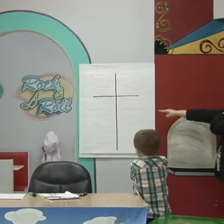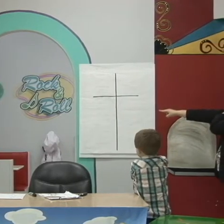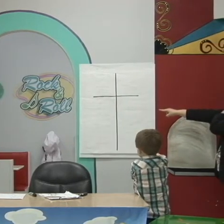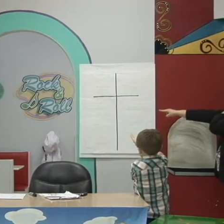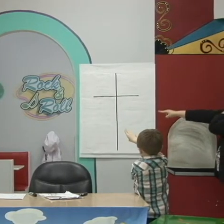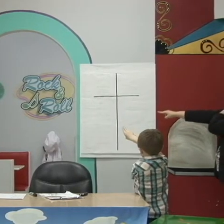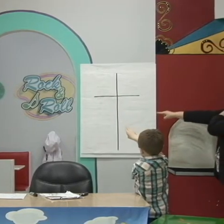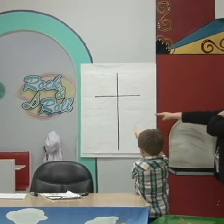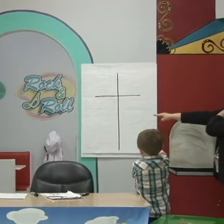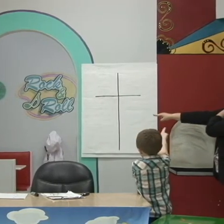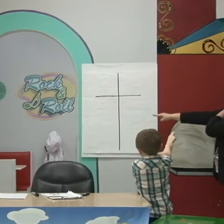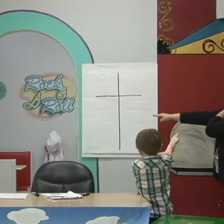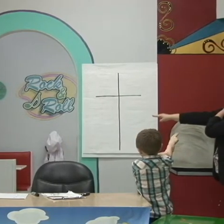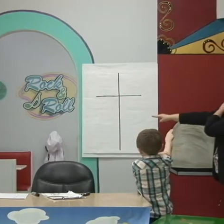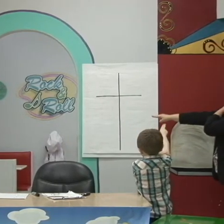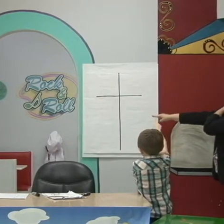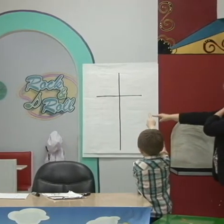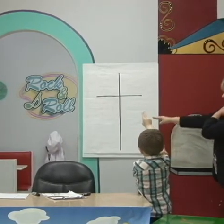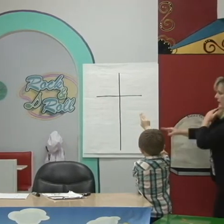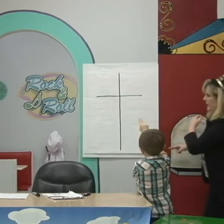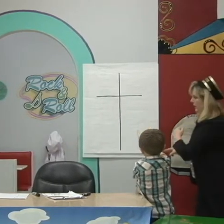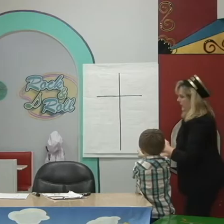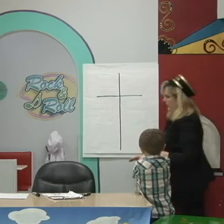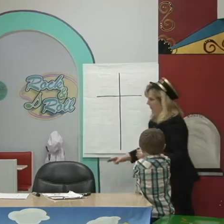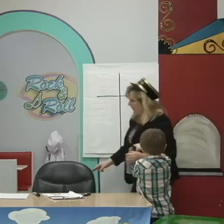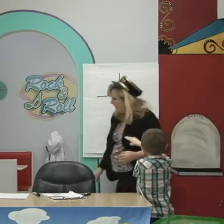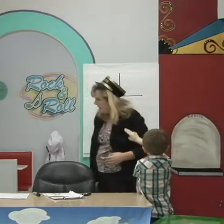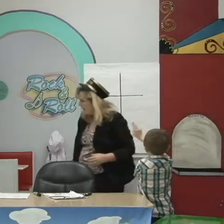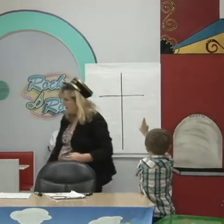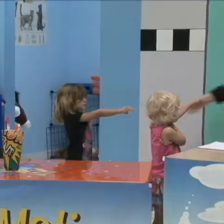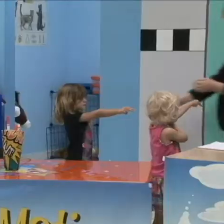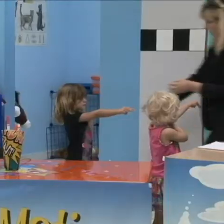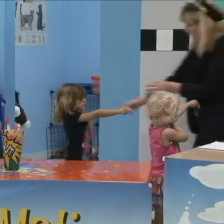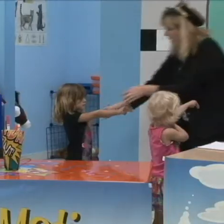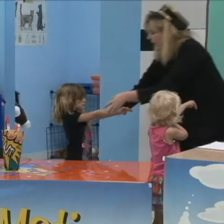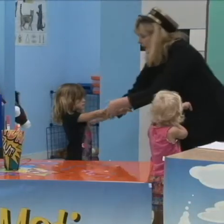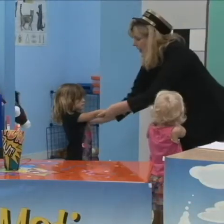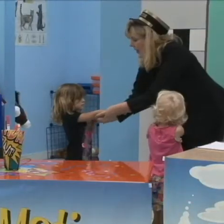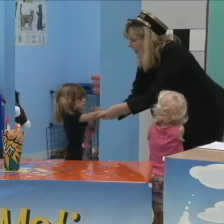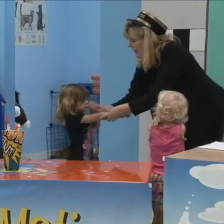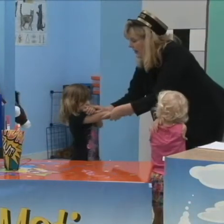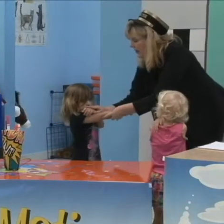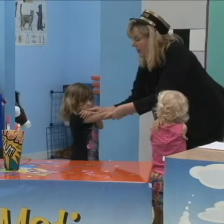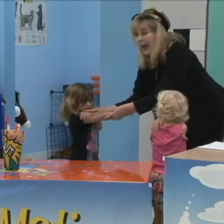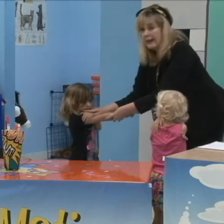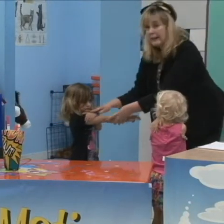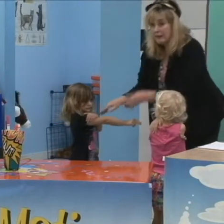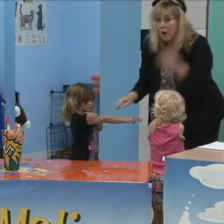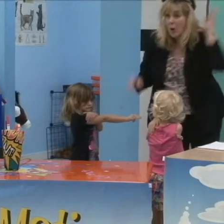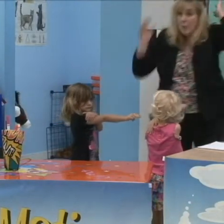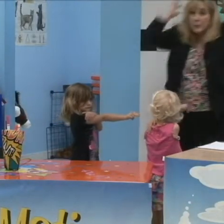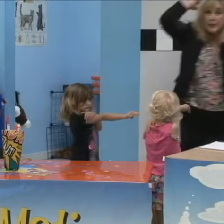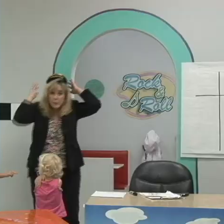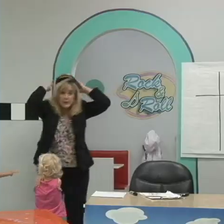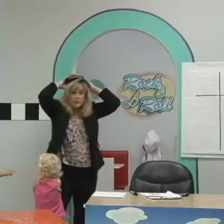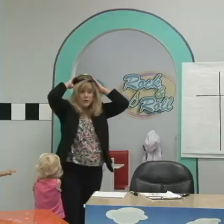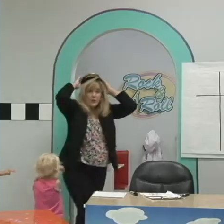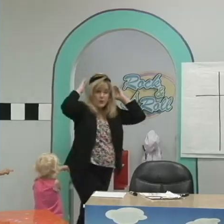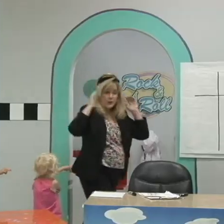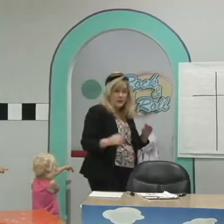there, on top of your shoulder? Let me help you here. Okay, right like that. And at home, please do this with us